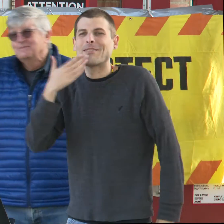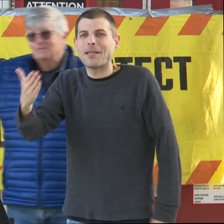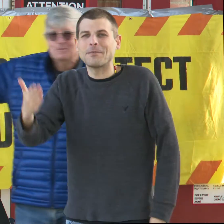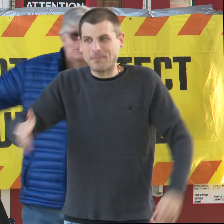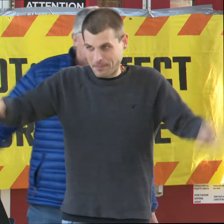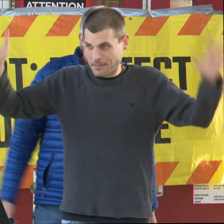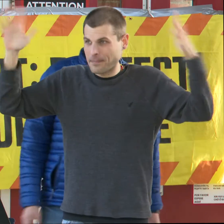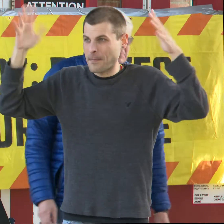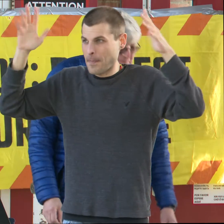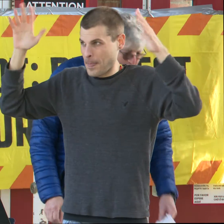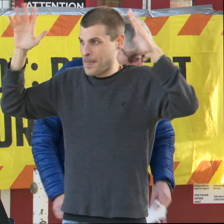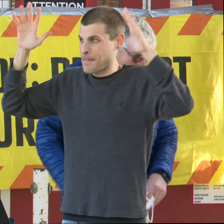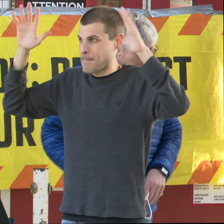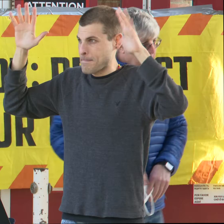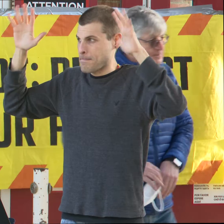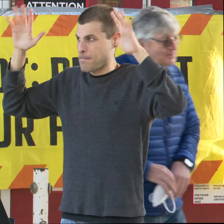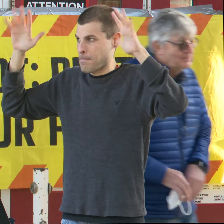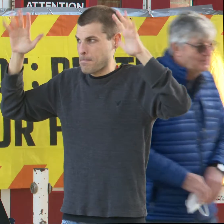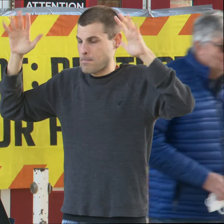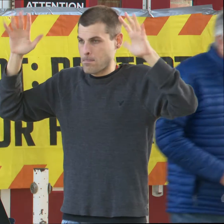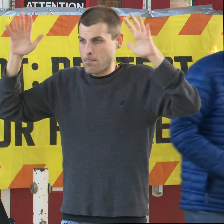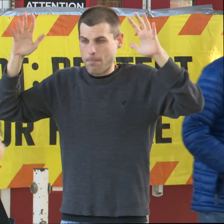Thanks.